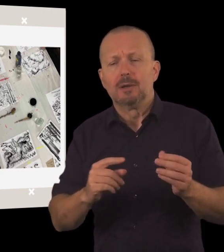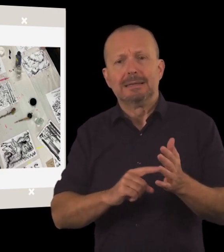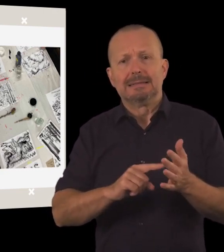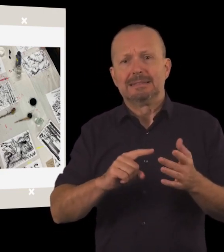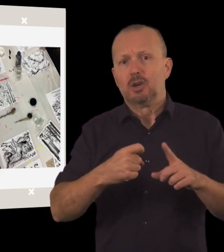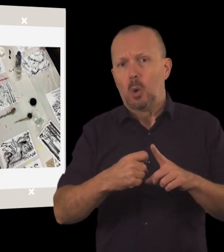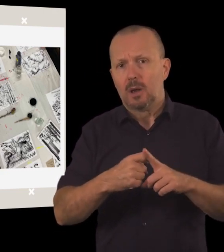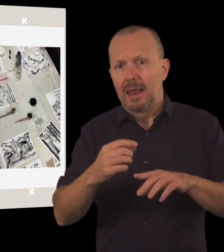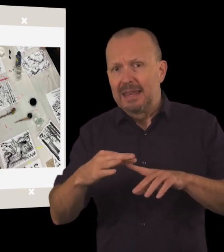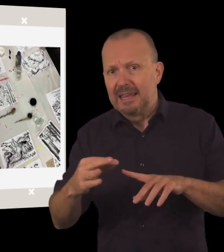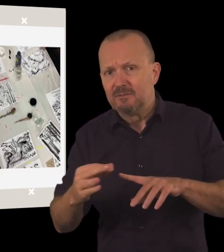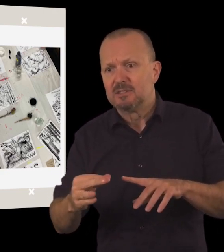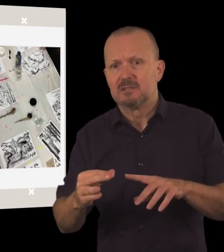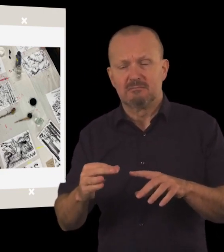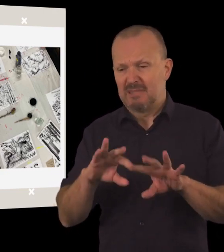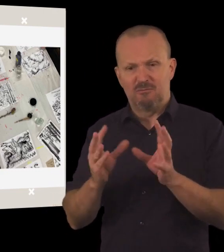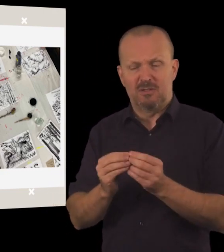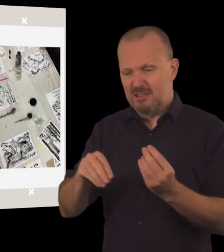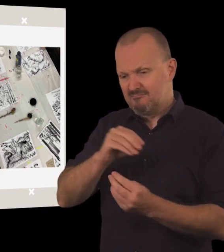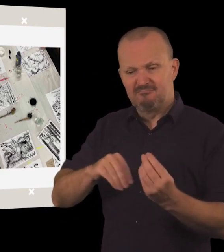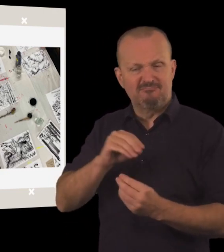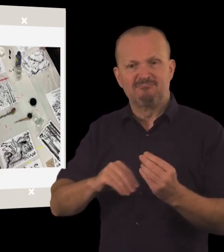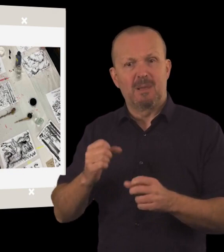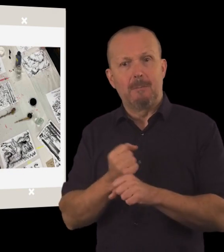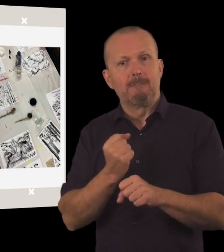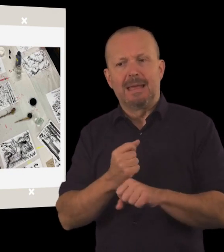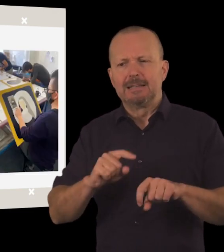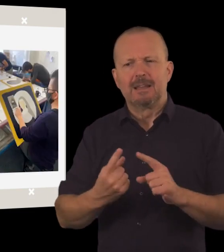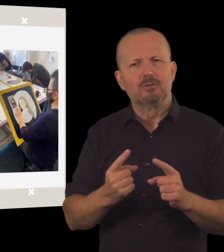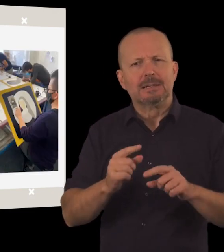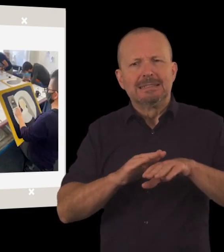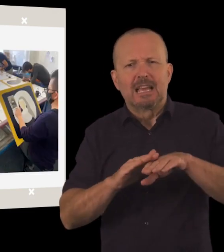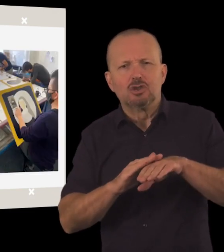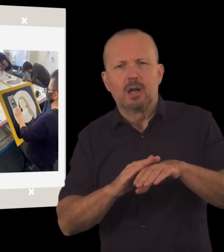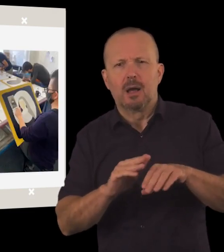was inspired by a mate of mine, Aisha Green.